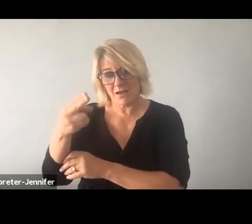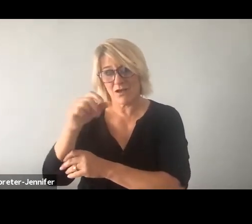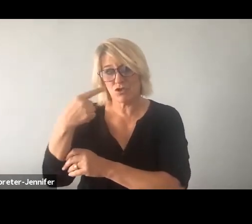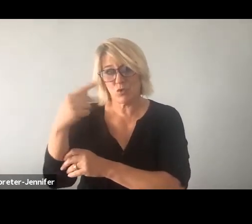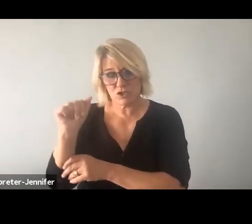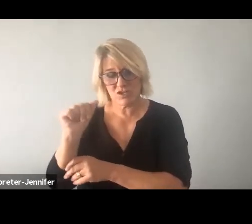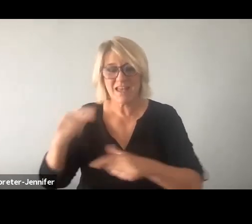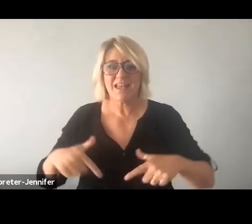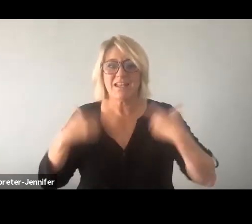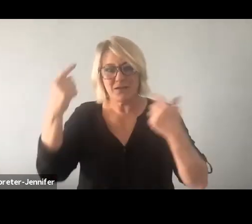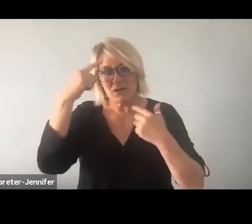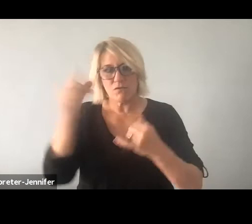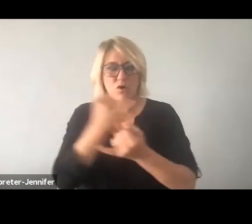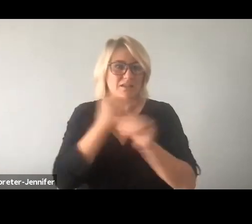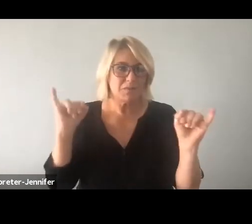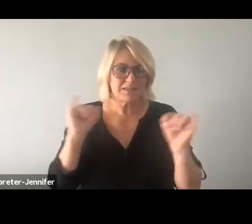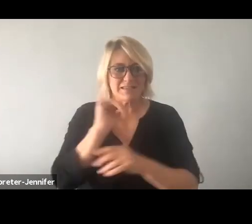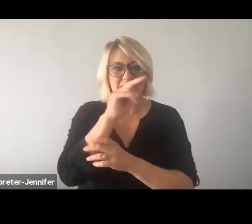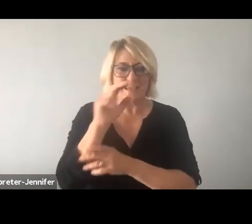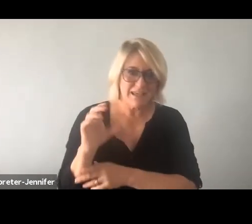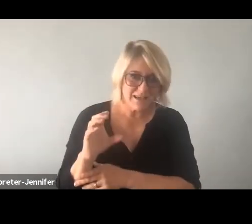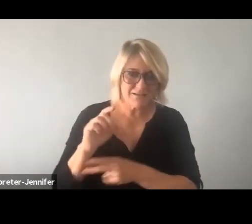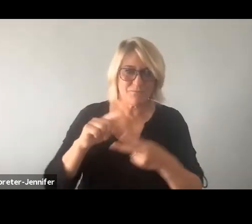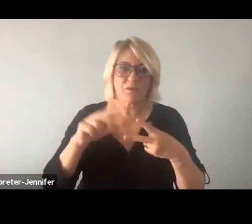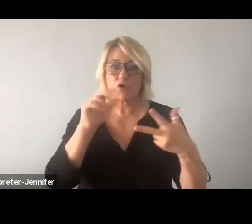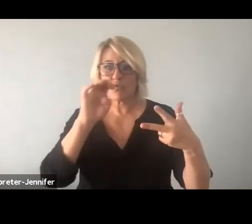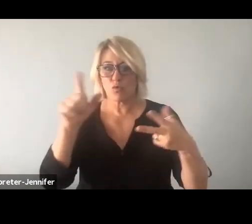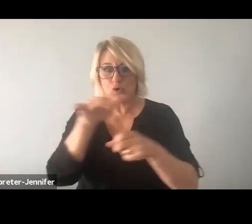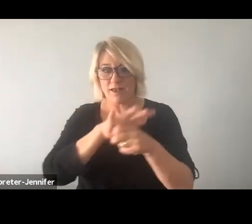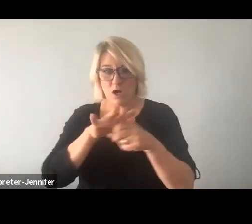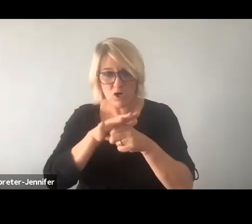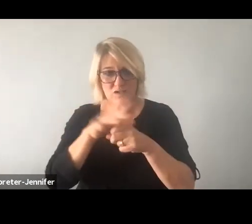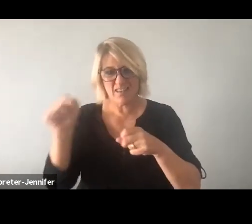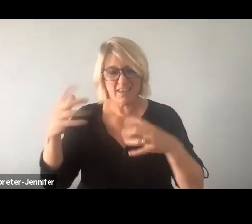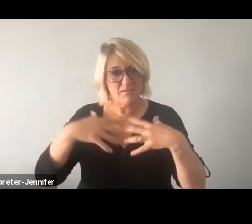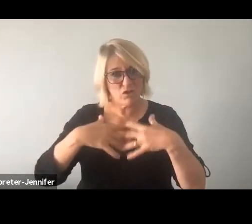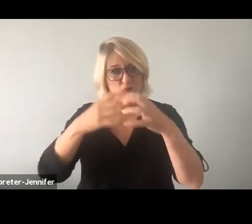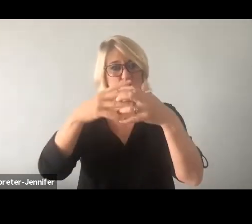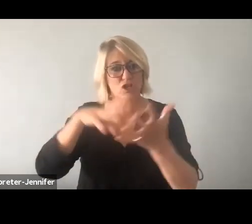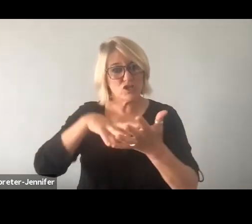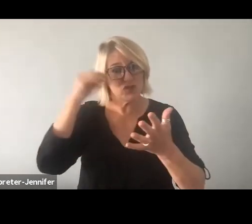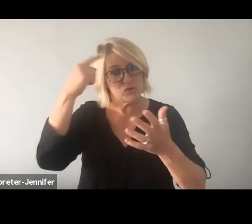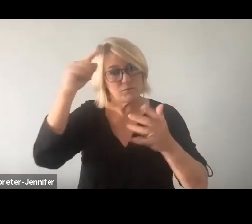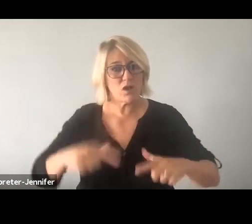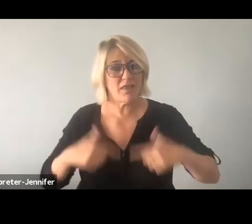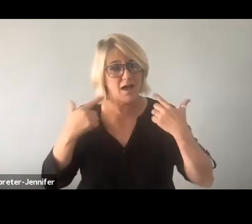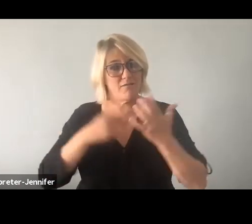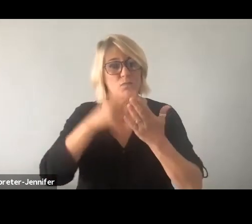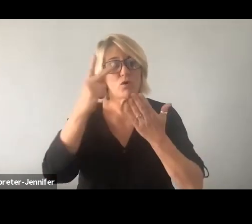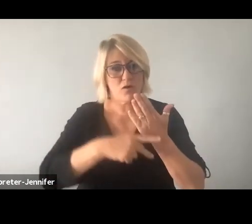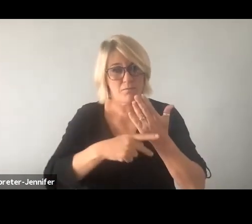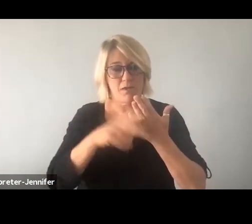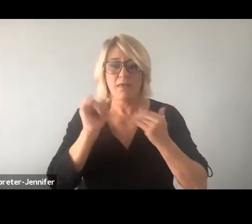Inc., working with rural areas in their service area, has launched a Student for Life program that